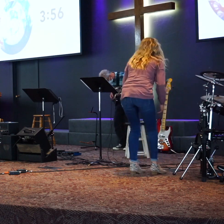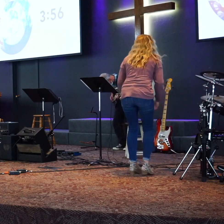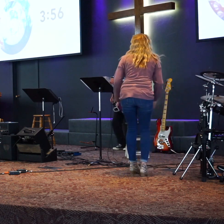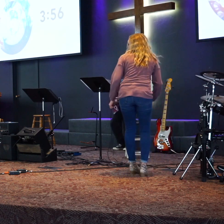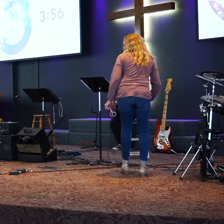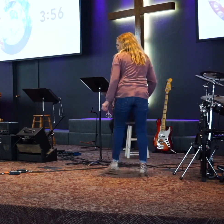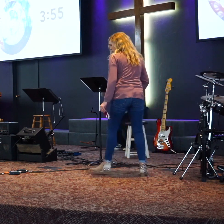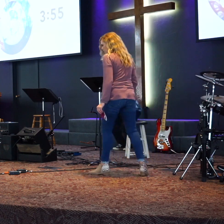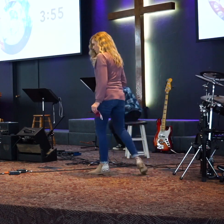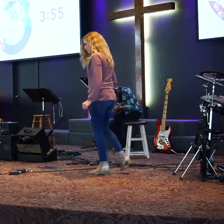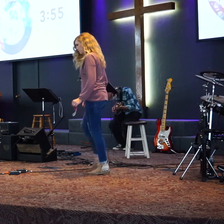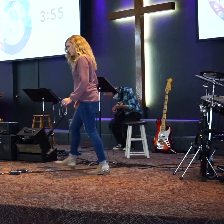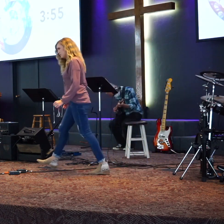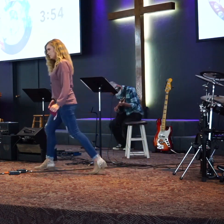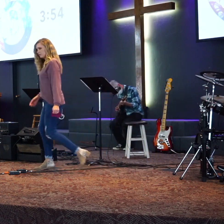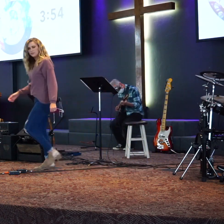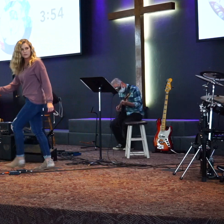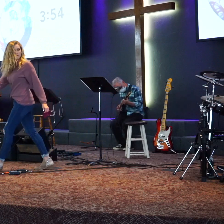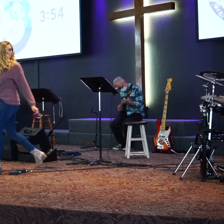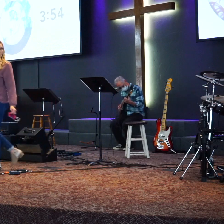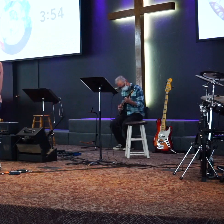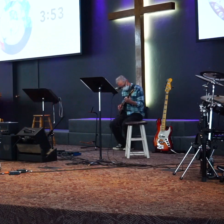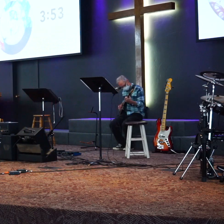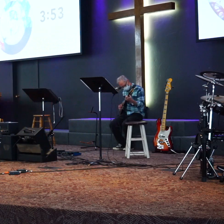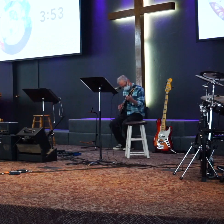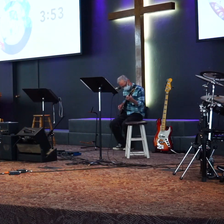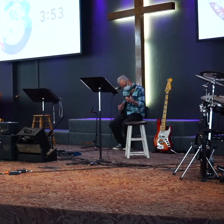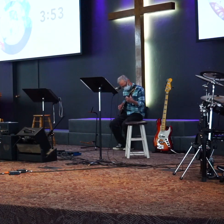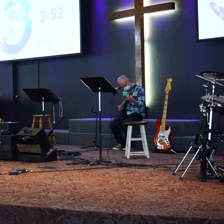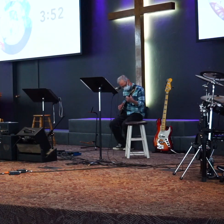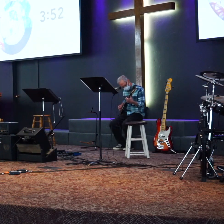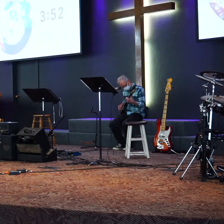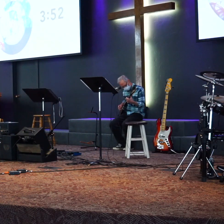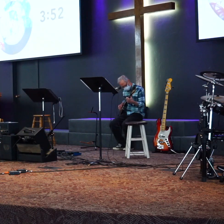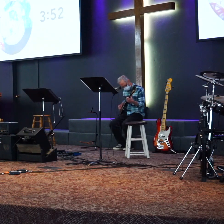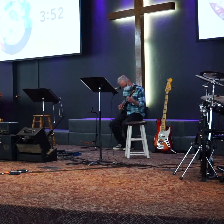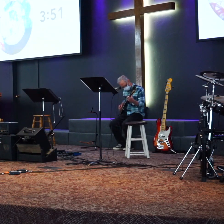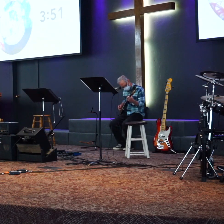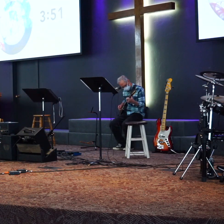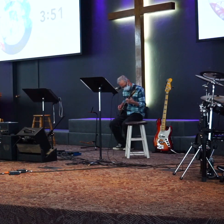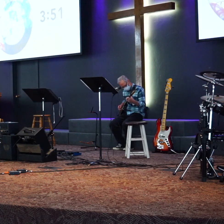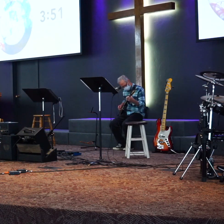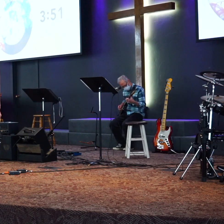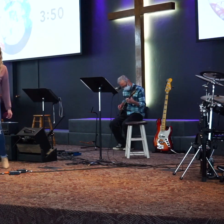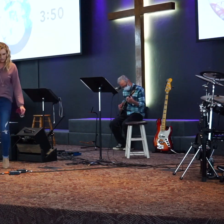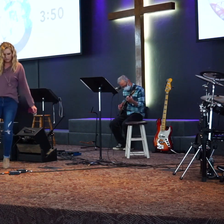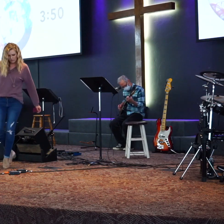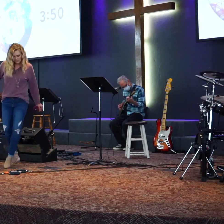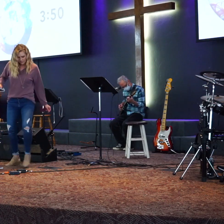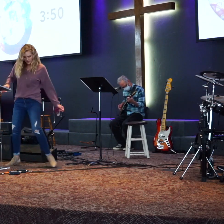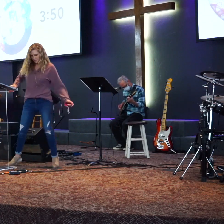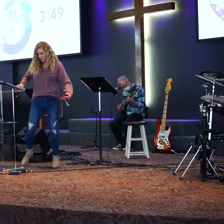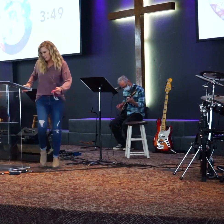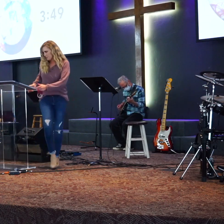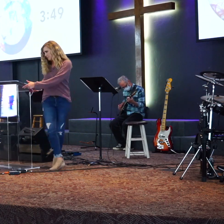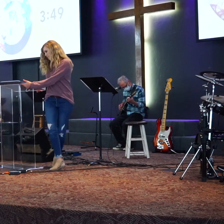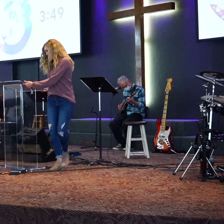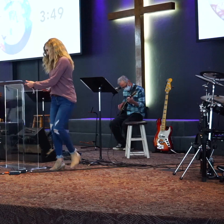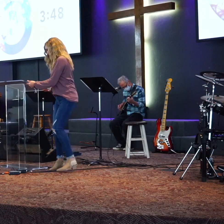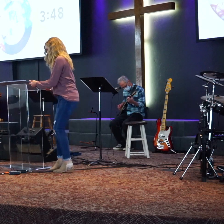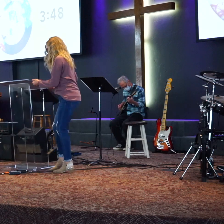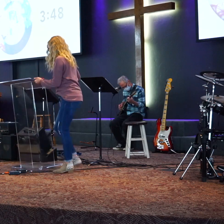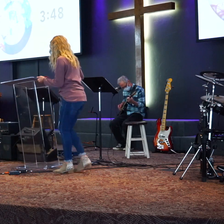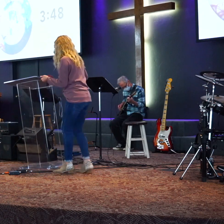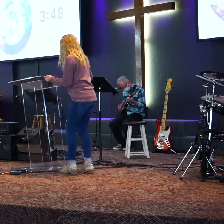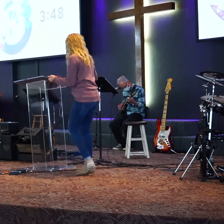light. If you have some say, I see the world in light. I see the world in wonder.